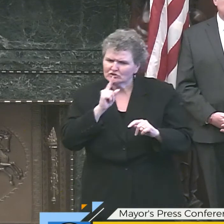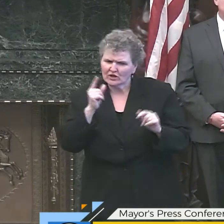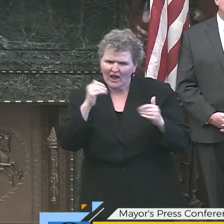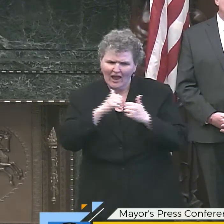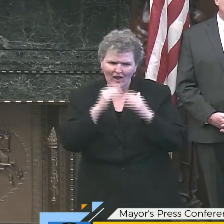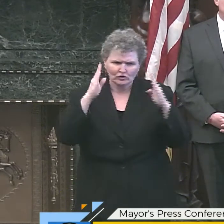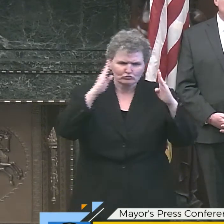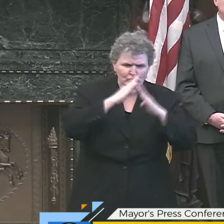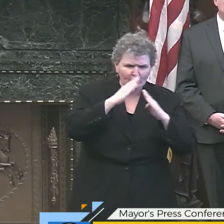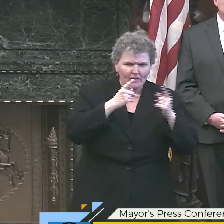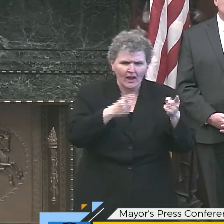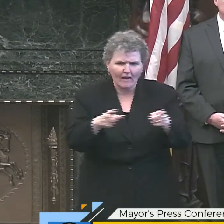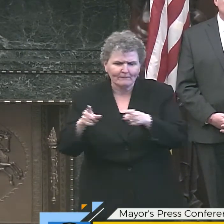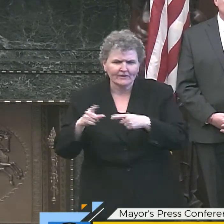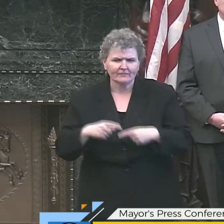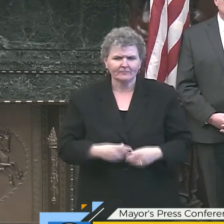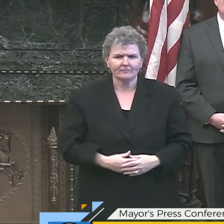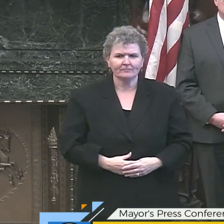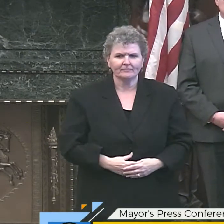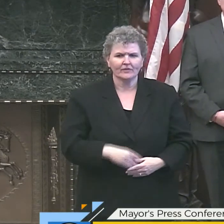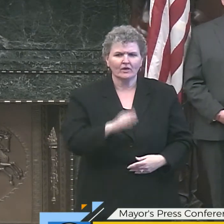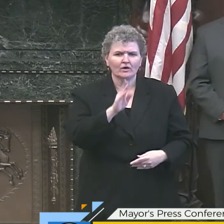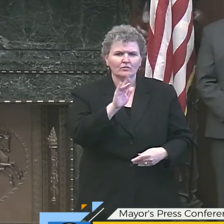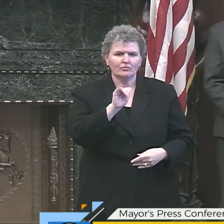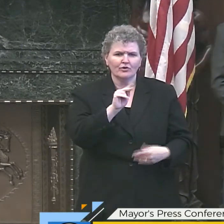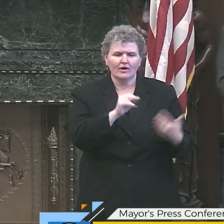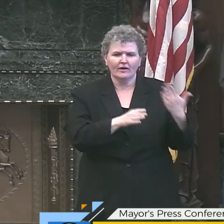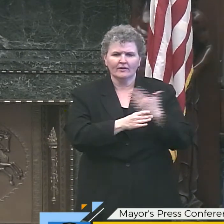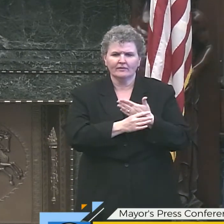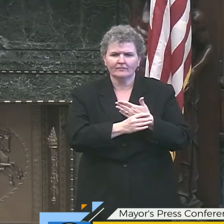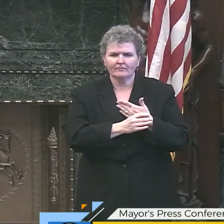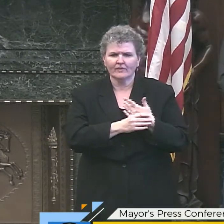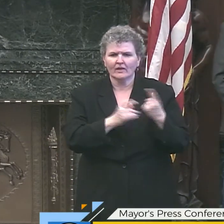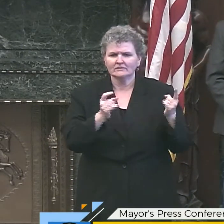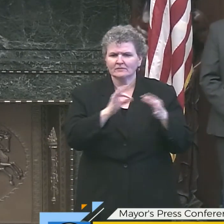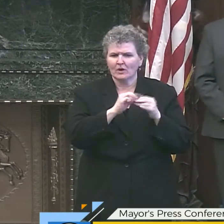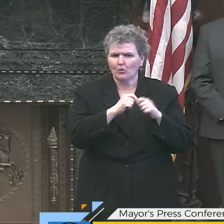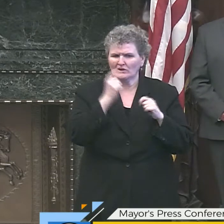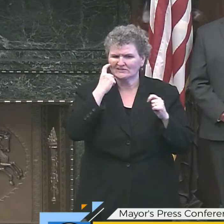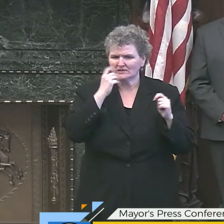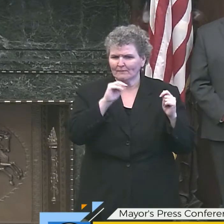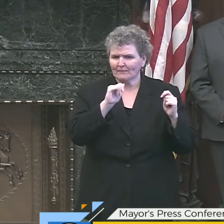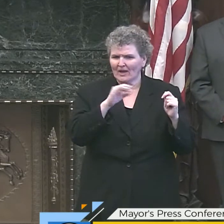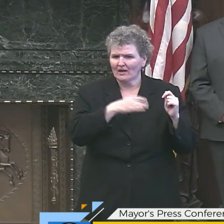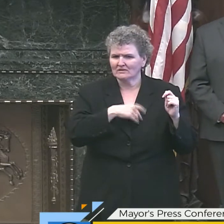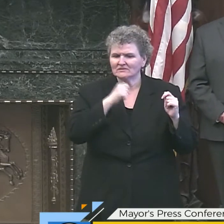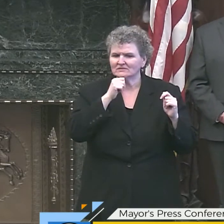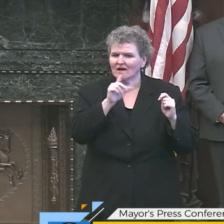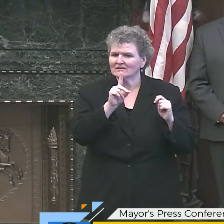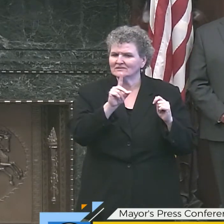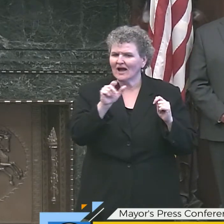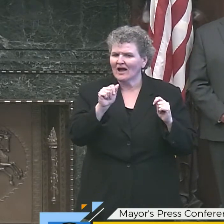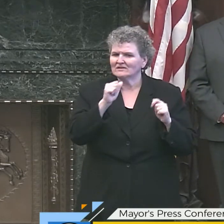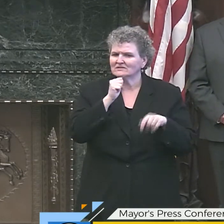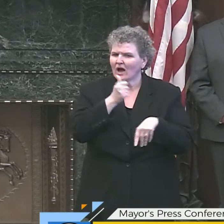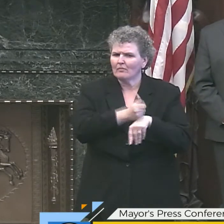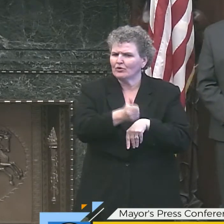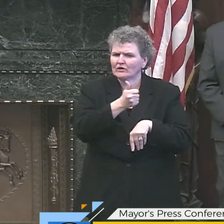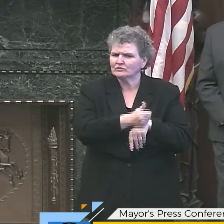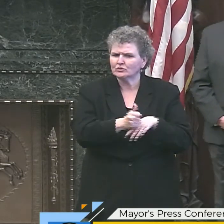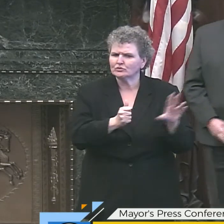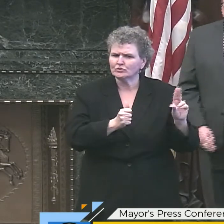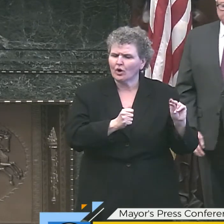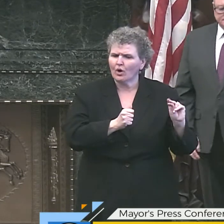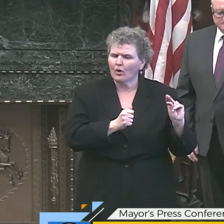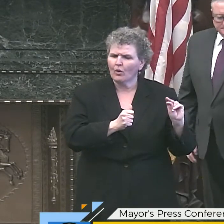want to clarify something that the mayor said as well. We're not saying that the district attorney isn't prosecuting gun crimes. In fact,